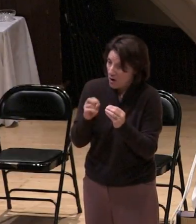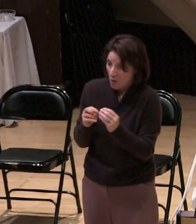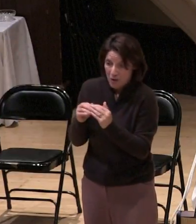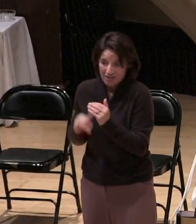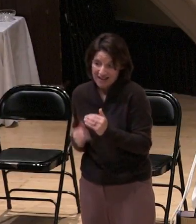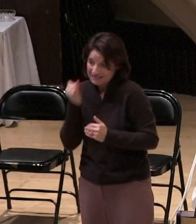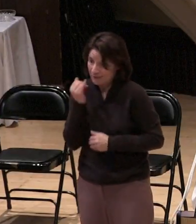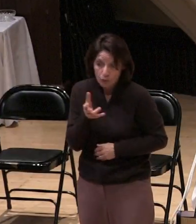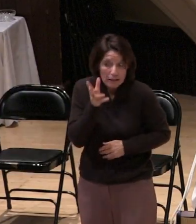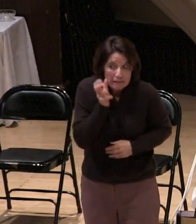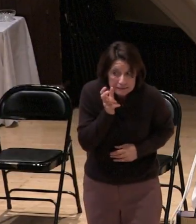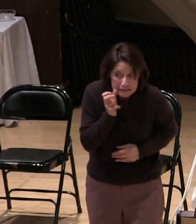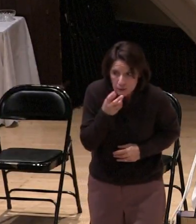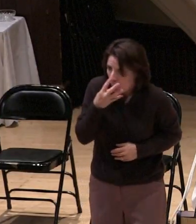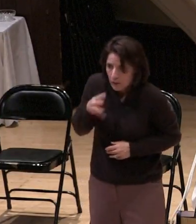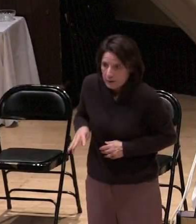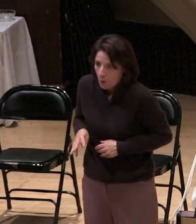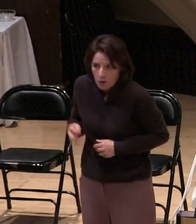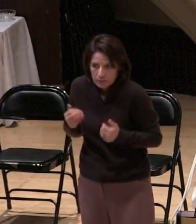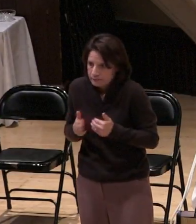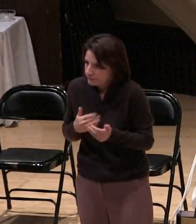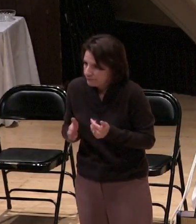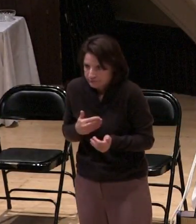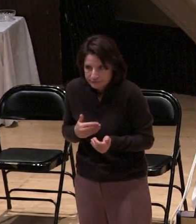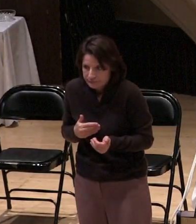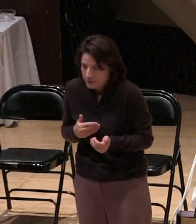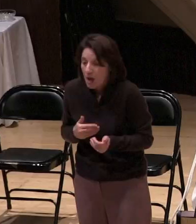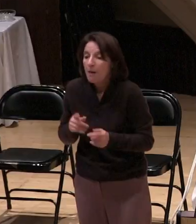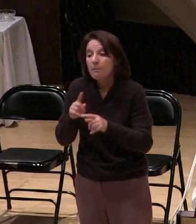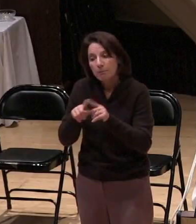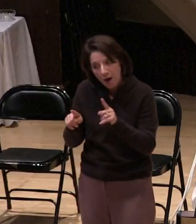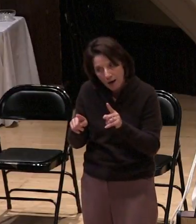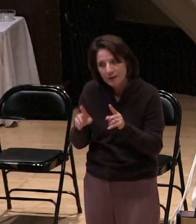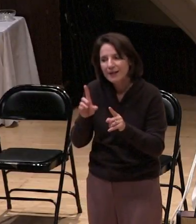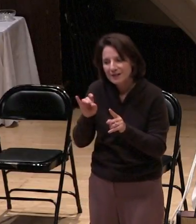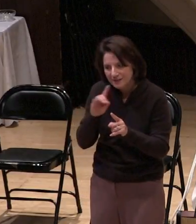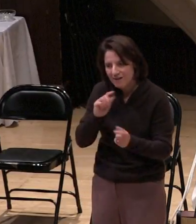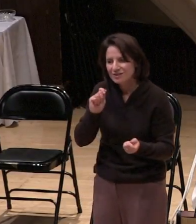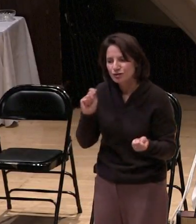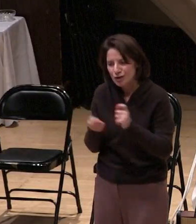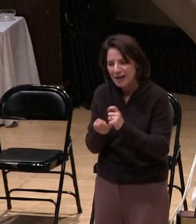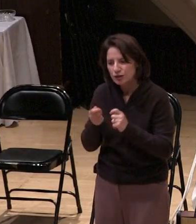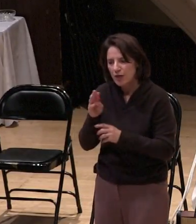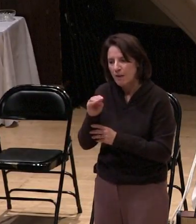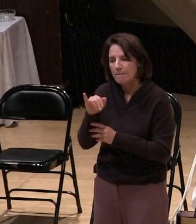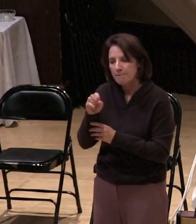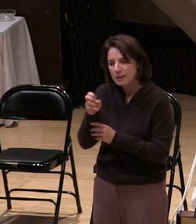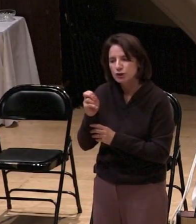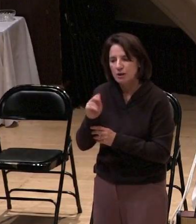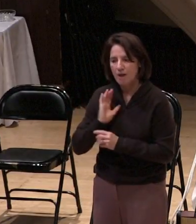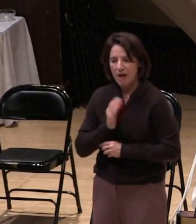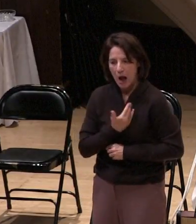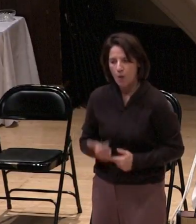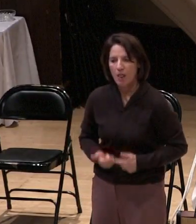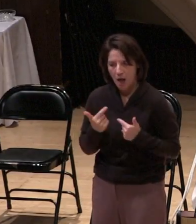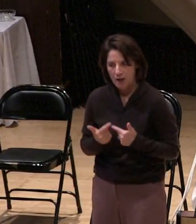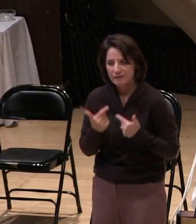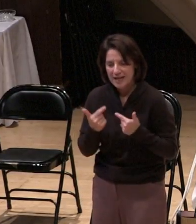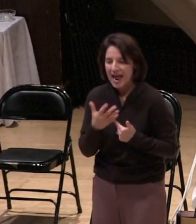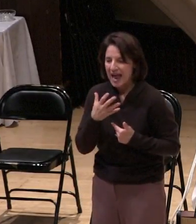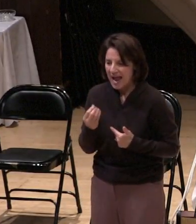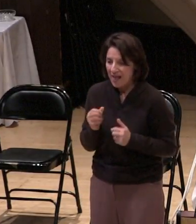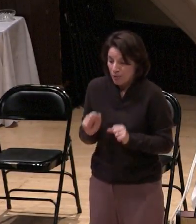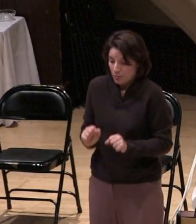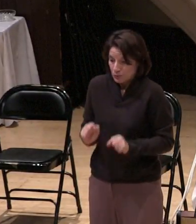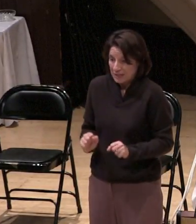and are led. But it does, however, change the mission of our lives and the potential happiness and